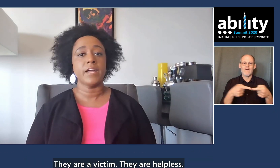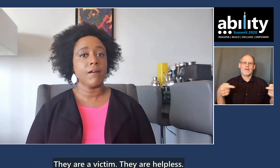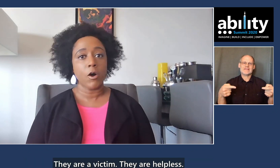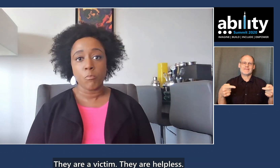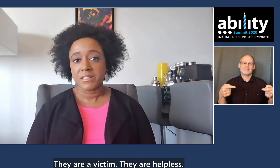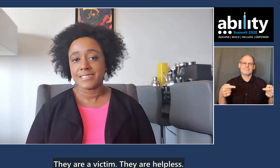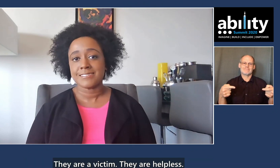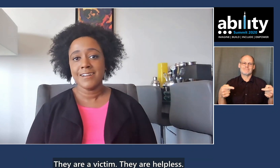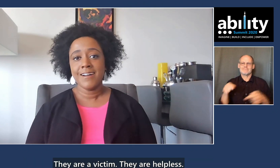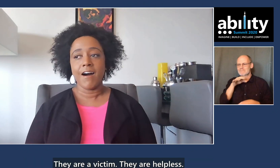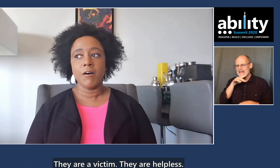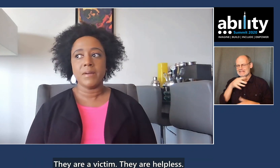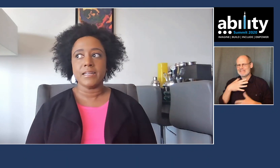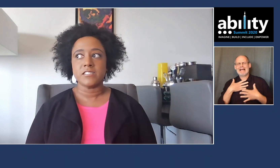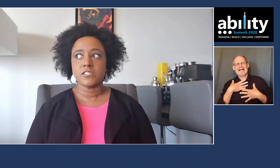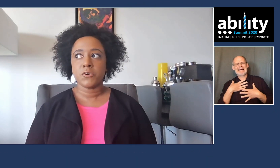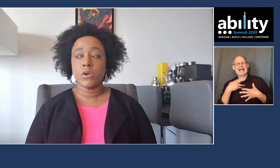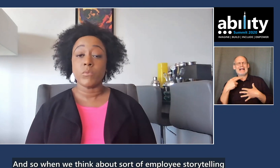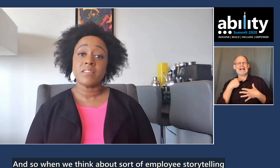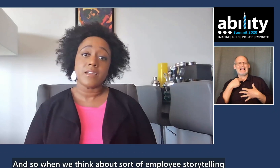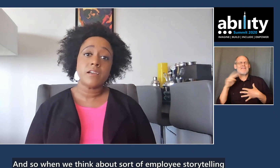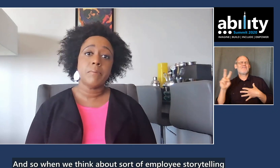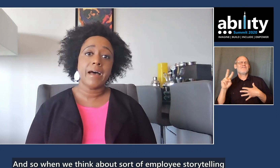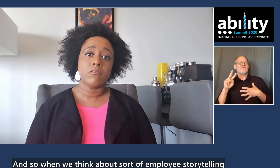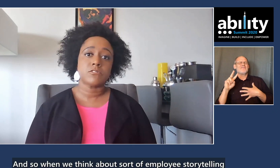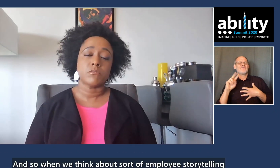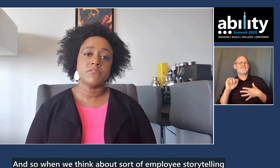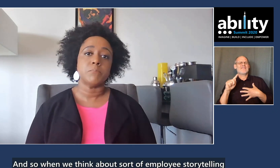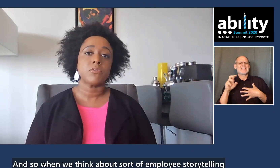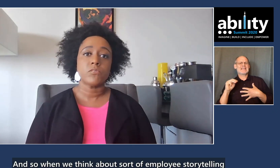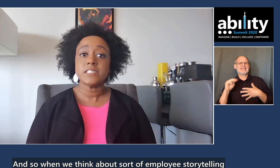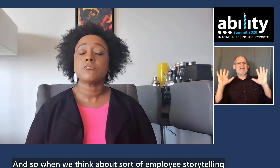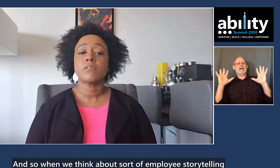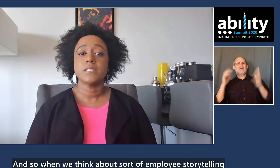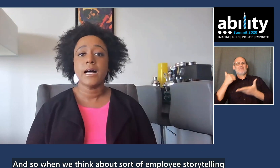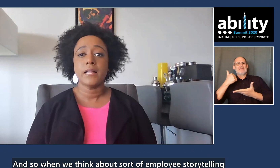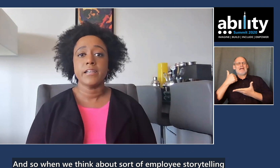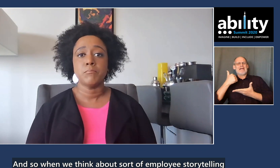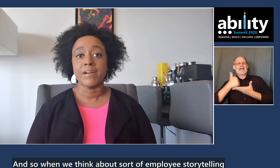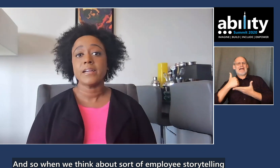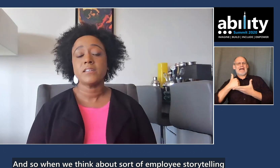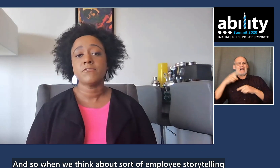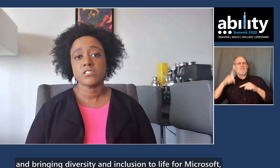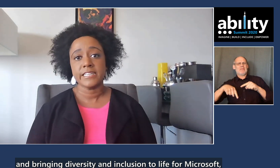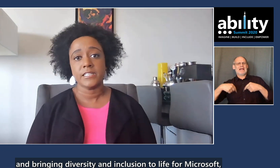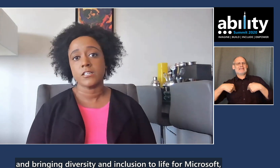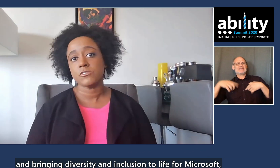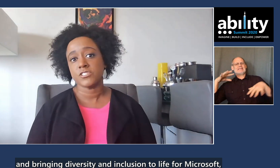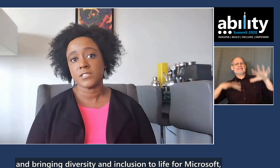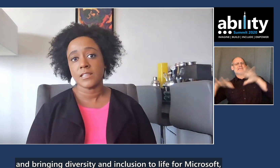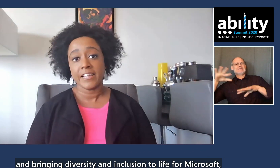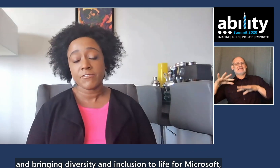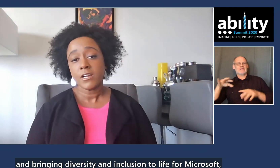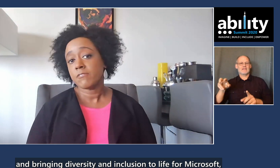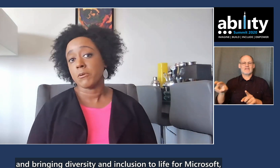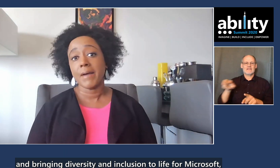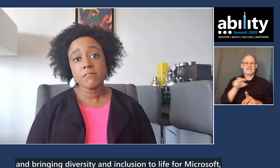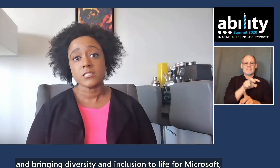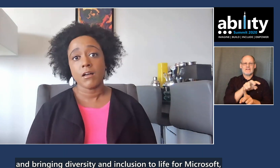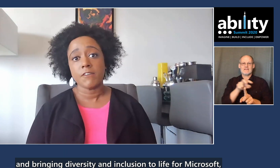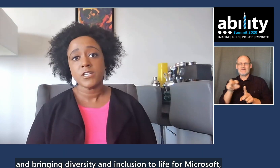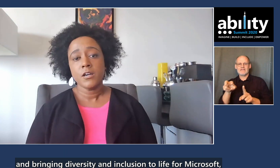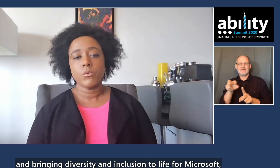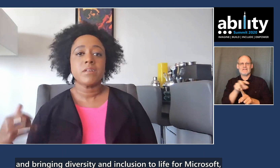a victim. They are helpless. And so when we think about sort of employee storytelling and bringing diversity and inclusion to life